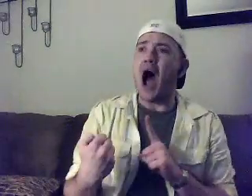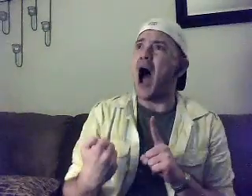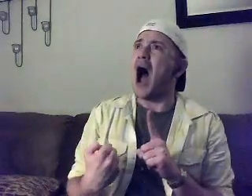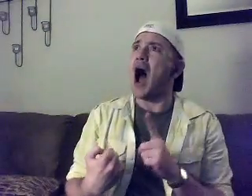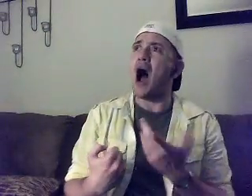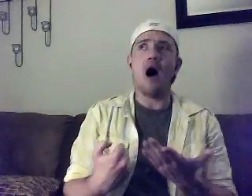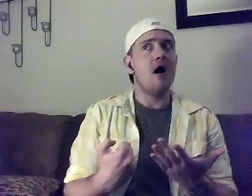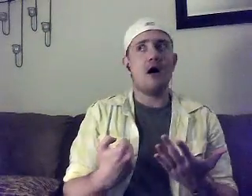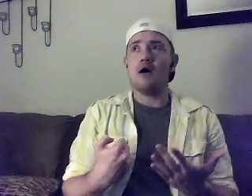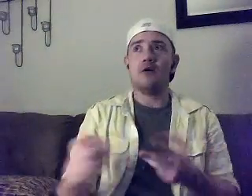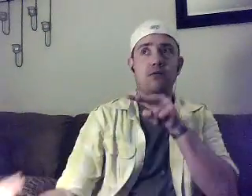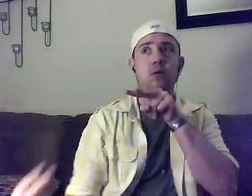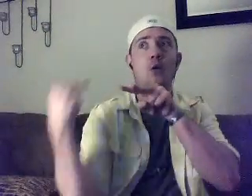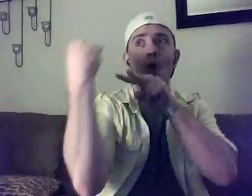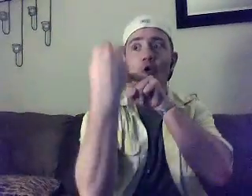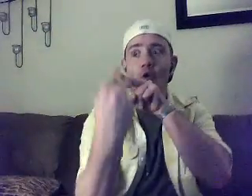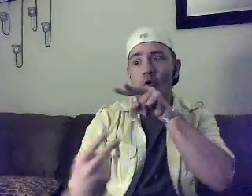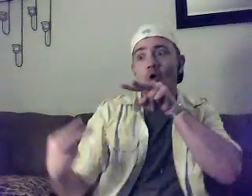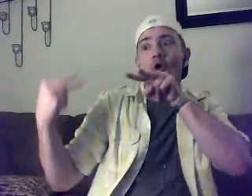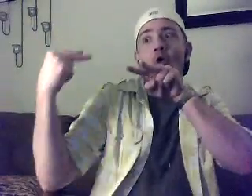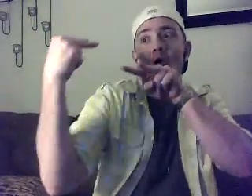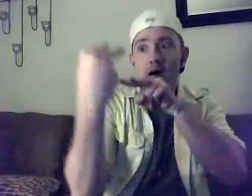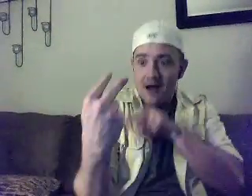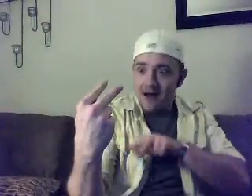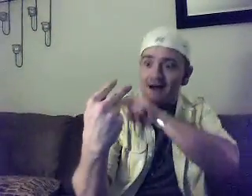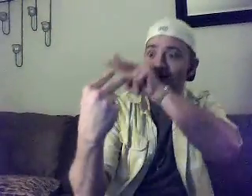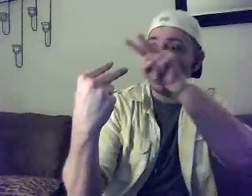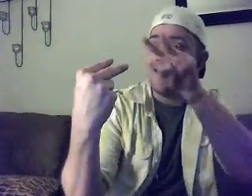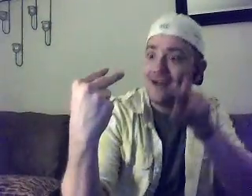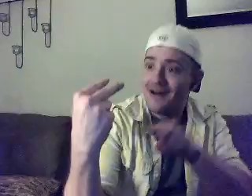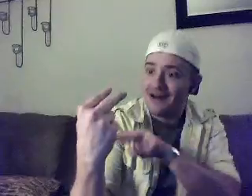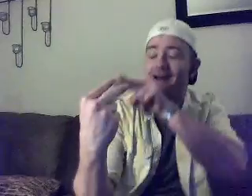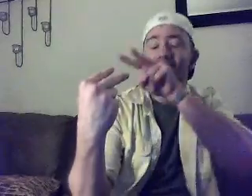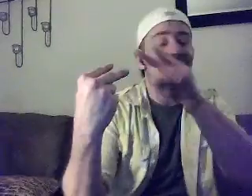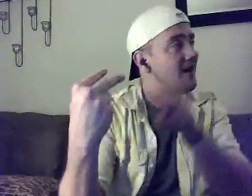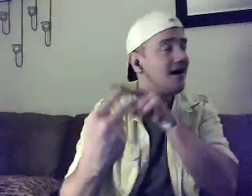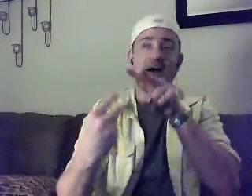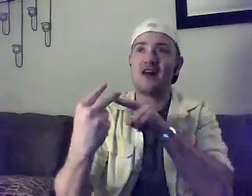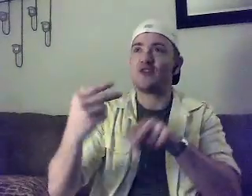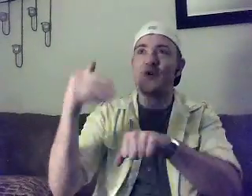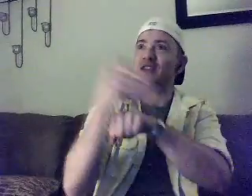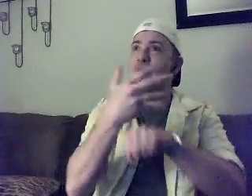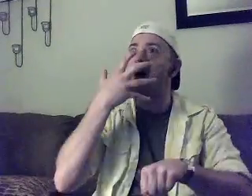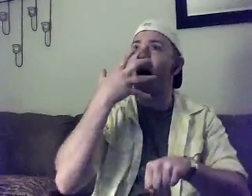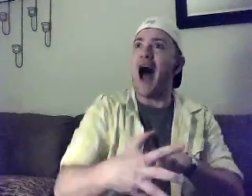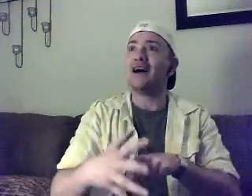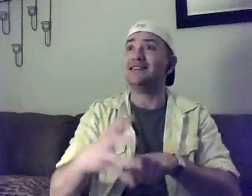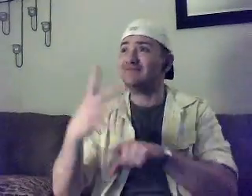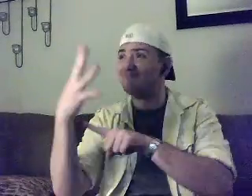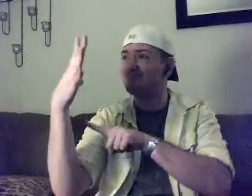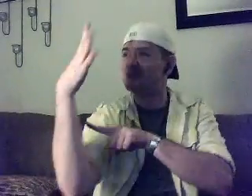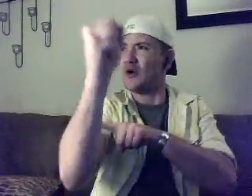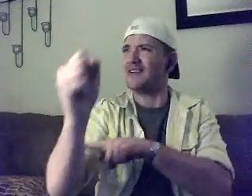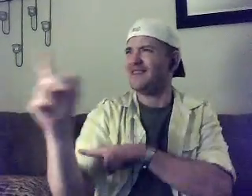way Your stare was holding Red jeans, skin was showing Heart and eye, wind was blowing Where you think you're going,